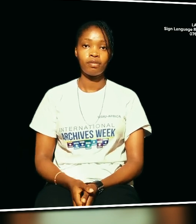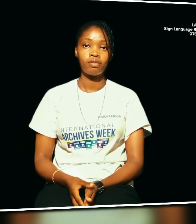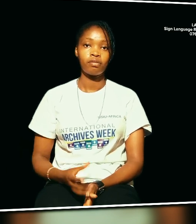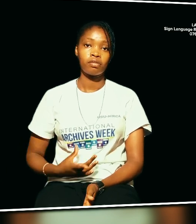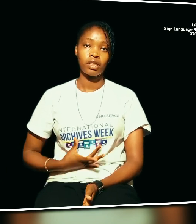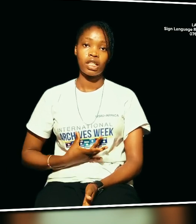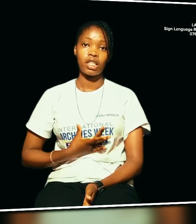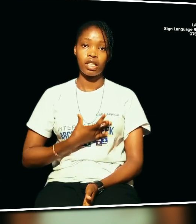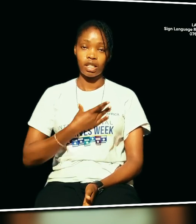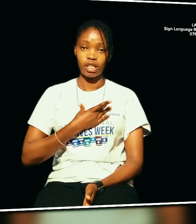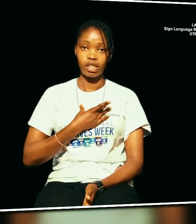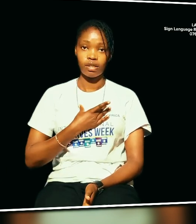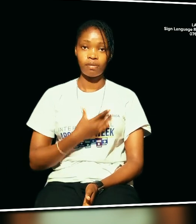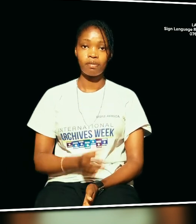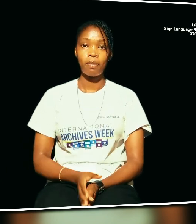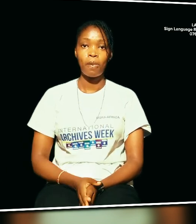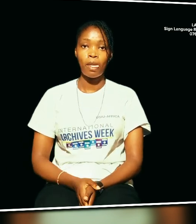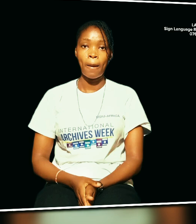guest,